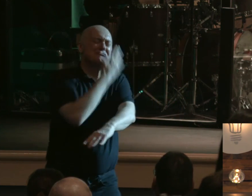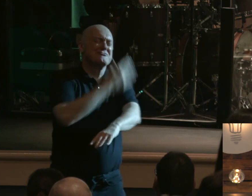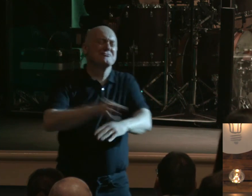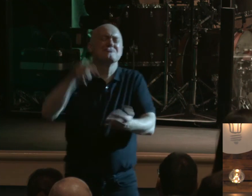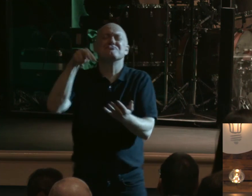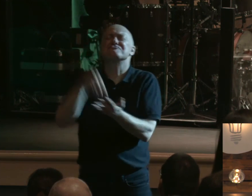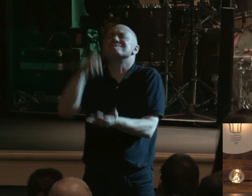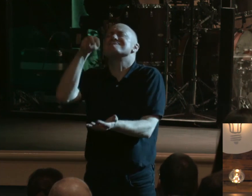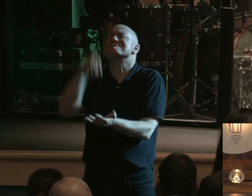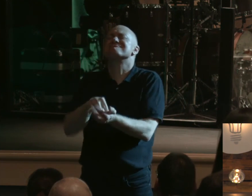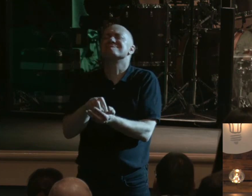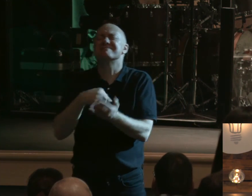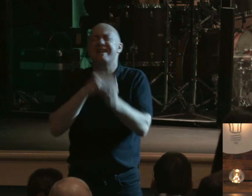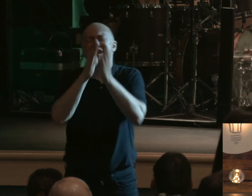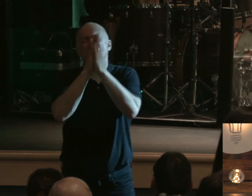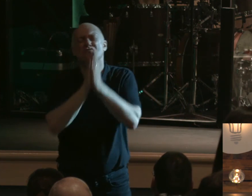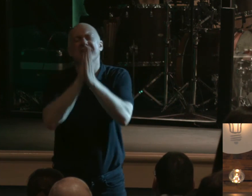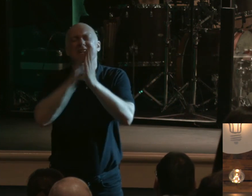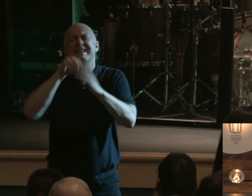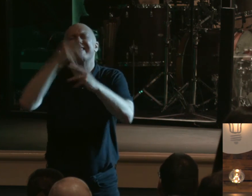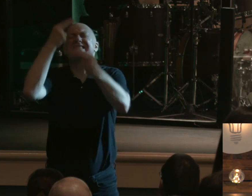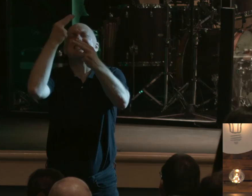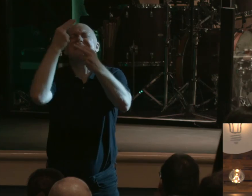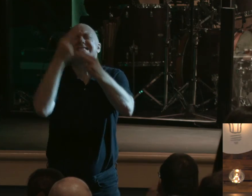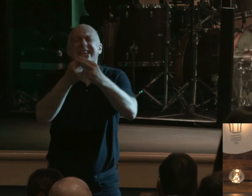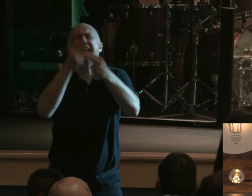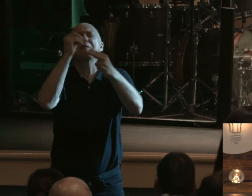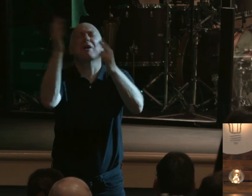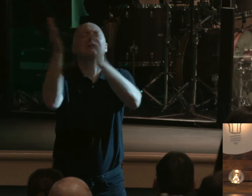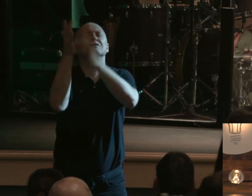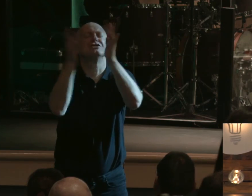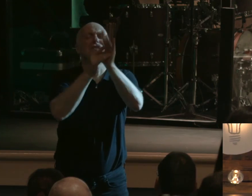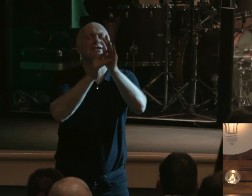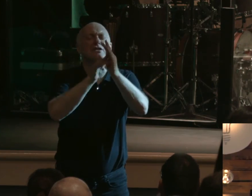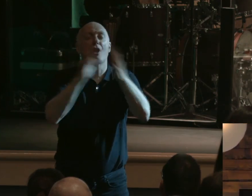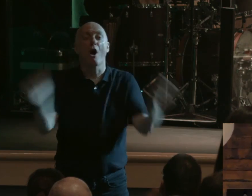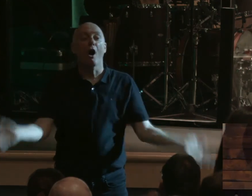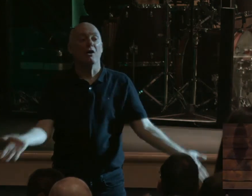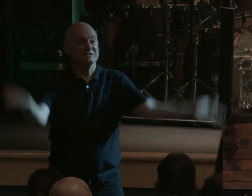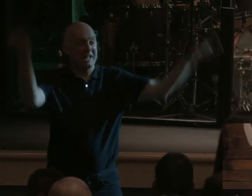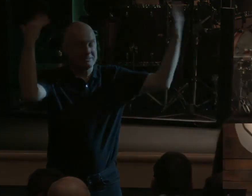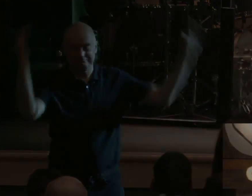forever. I pray this in the name of Jesus. Let's all stand together. Let's sing as loud as ever.